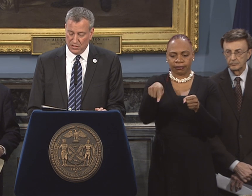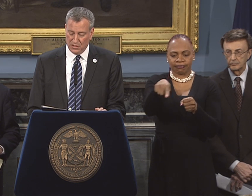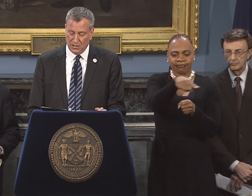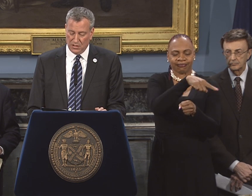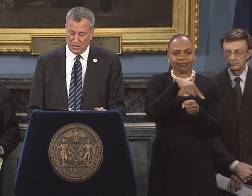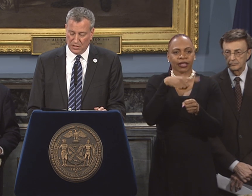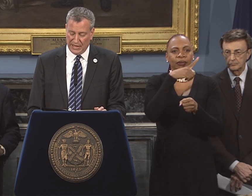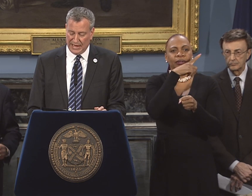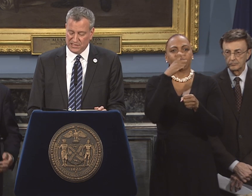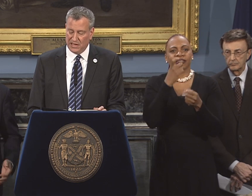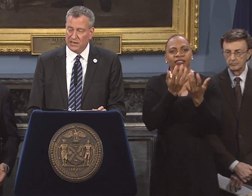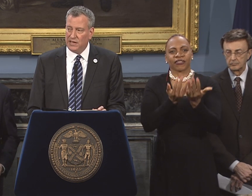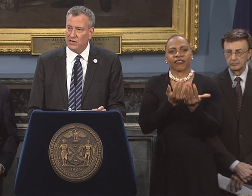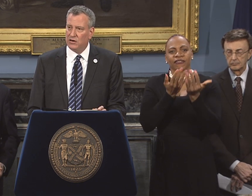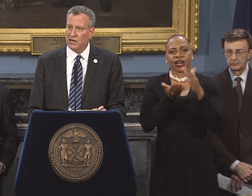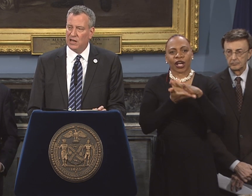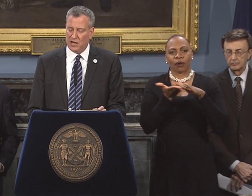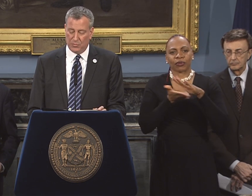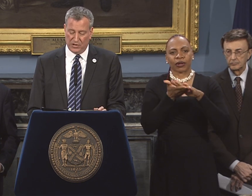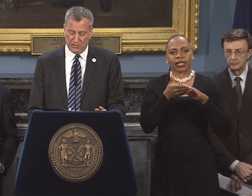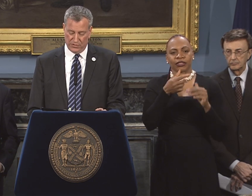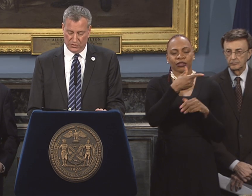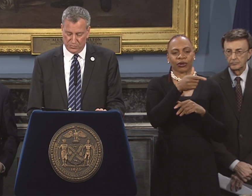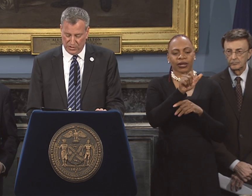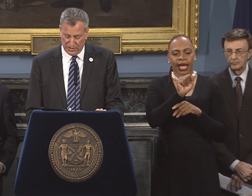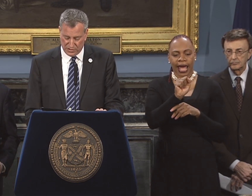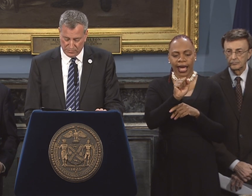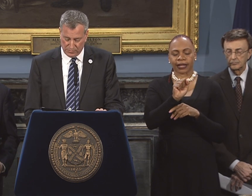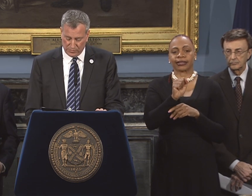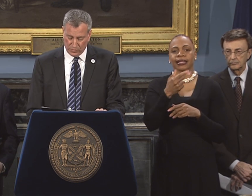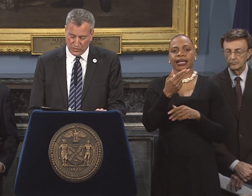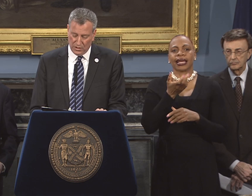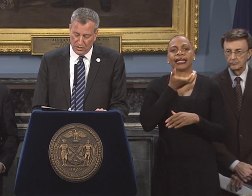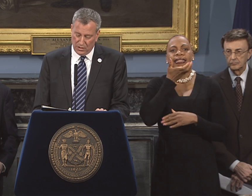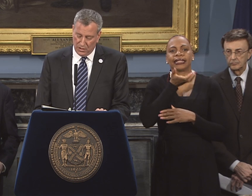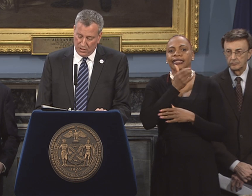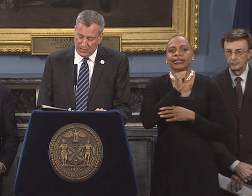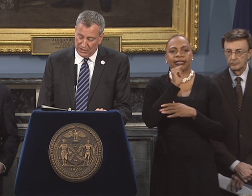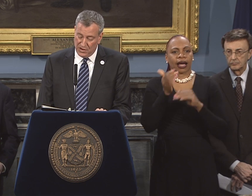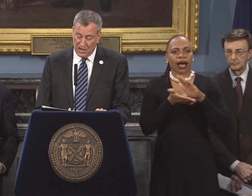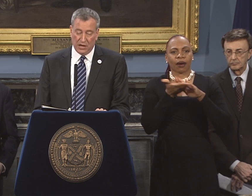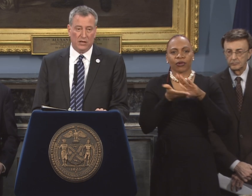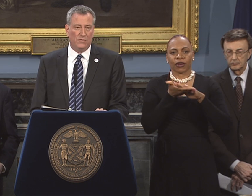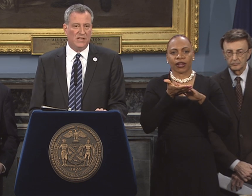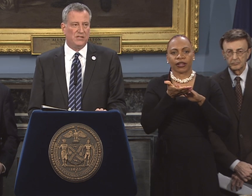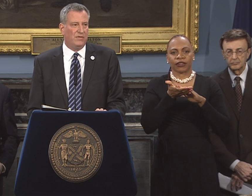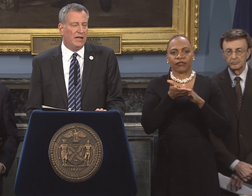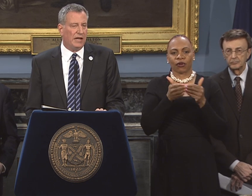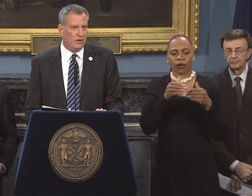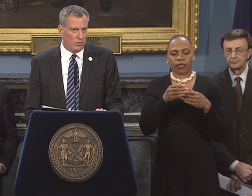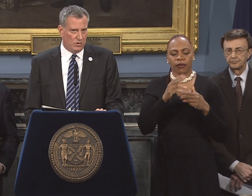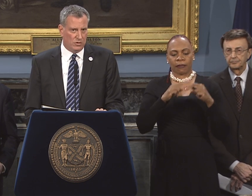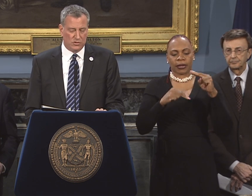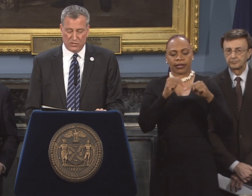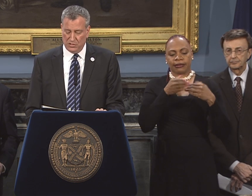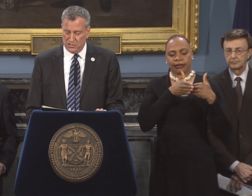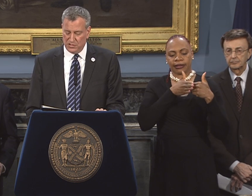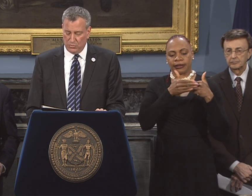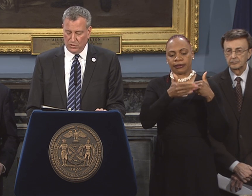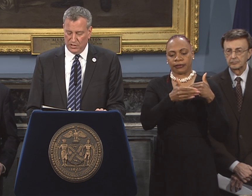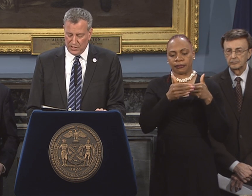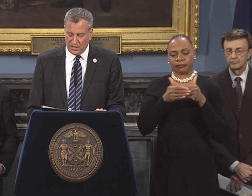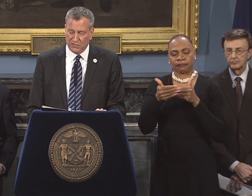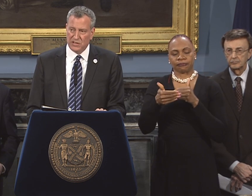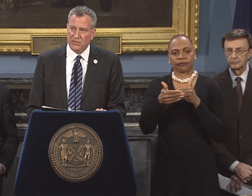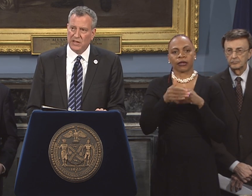because gas and heat are not operating for those buildings. Now, none of these vacate orders, and this